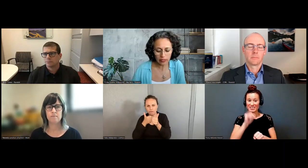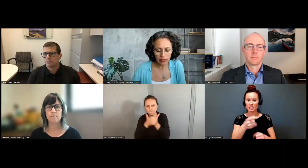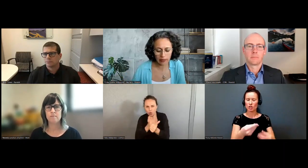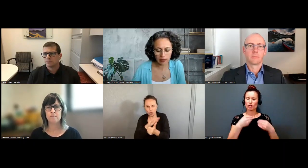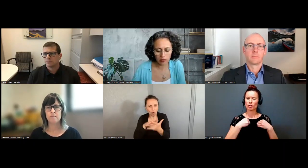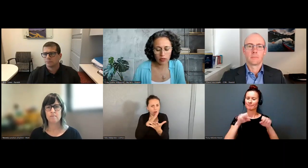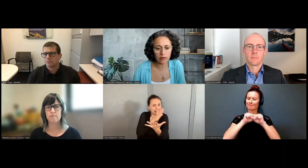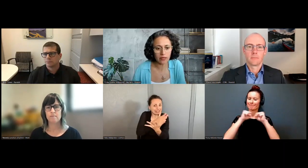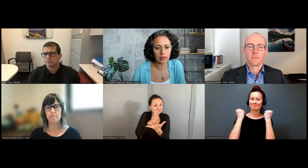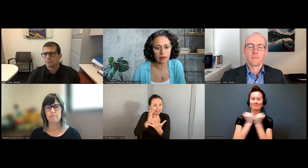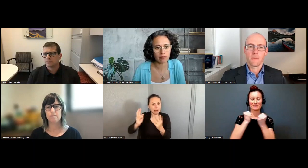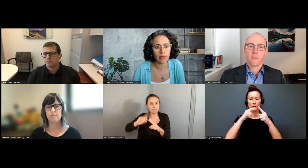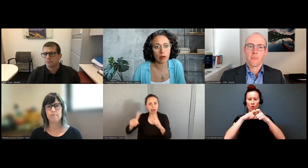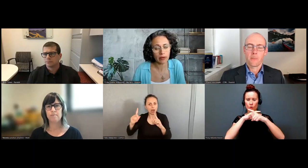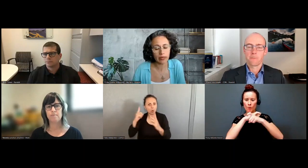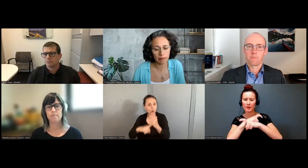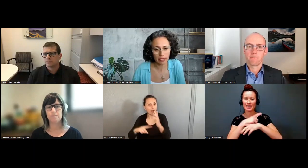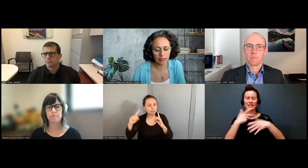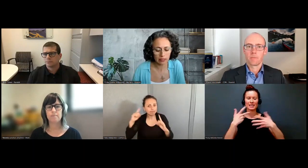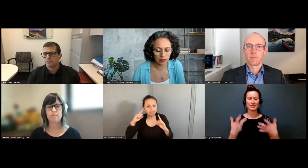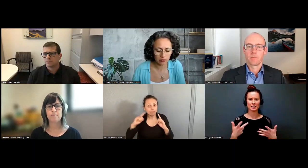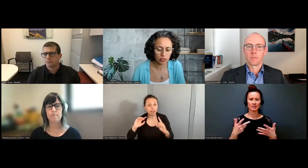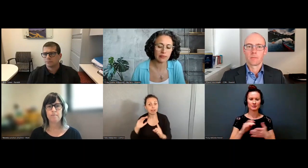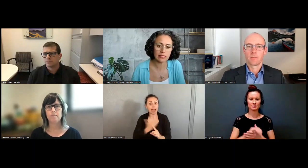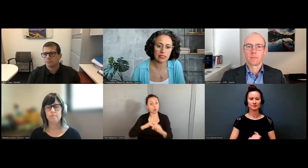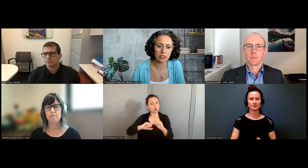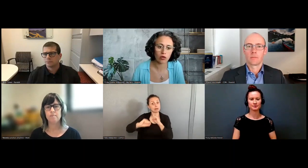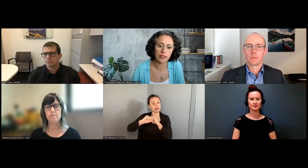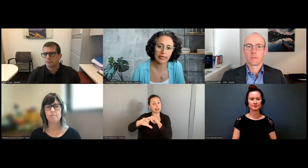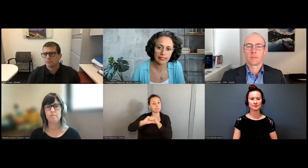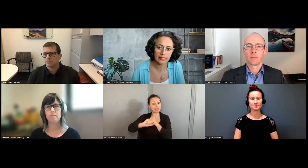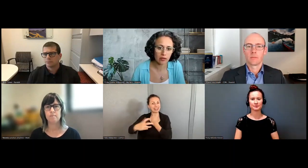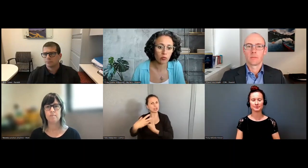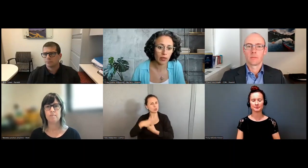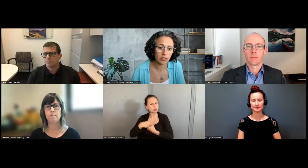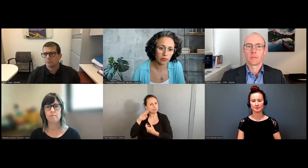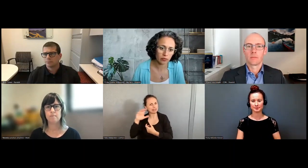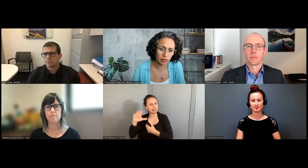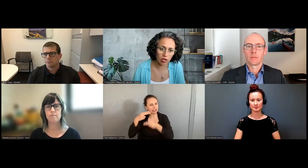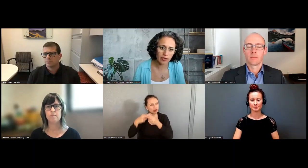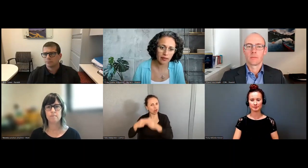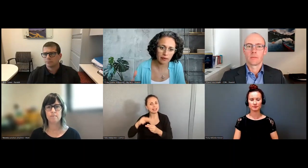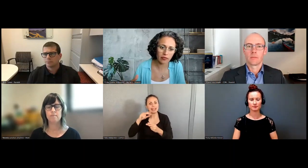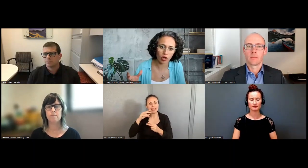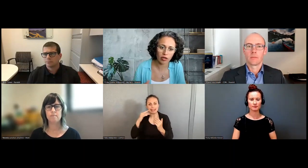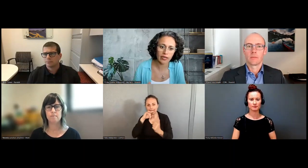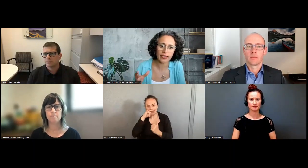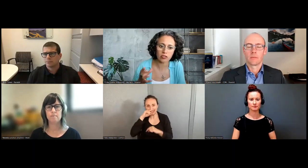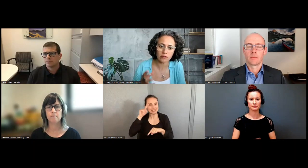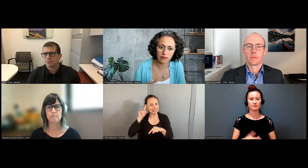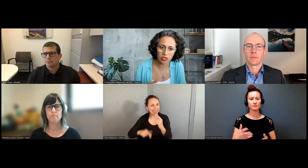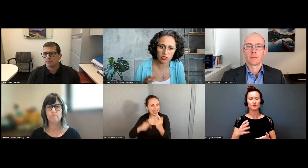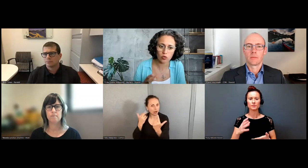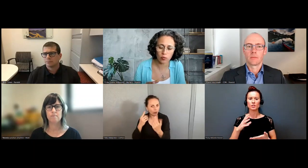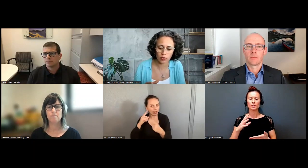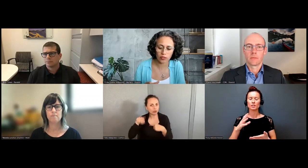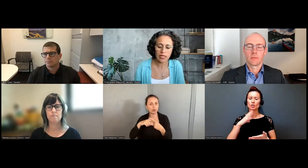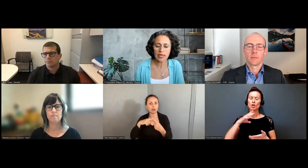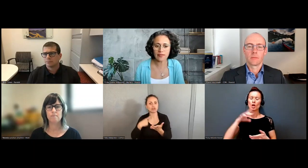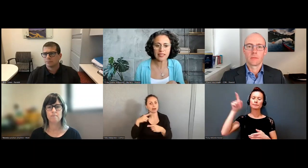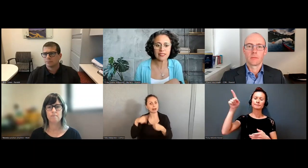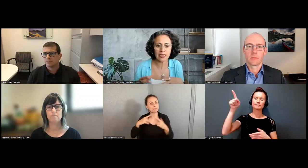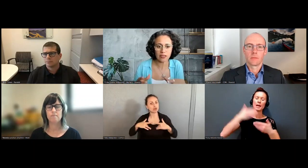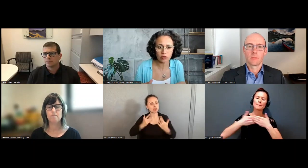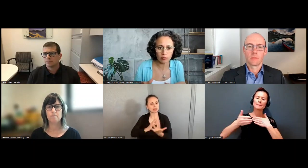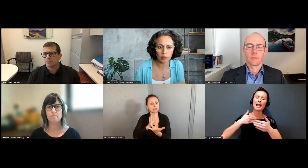we've been hearing, and one of the our campaign at Inclusion BC, it's called Kids Can't Wait, when we're talking about the early intervention